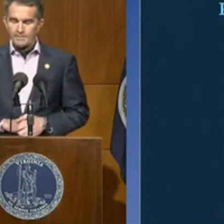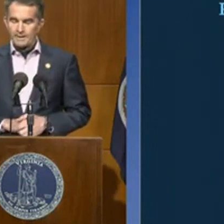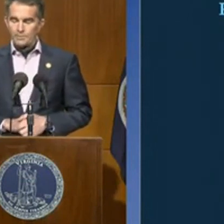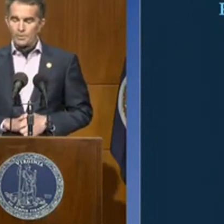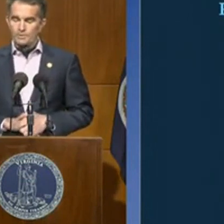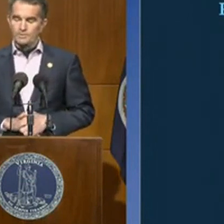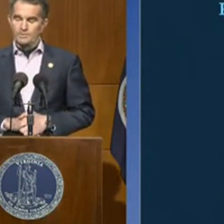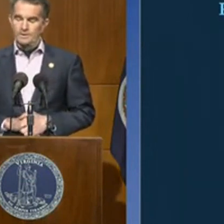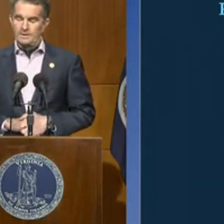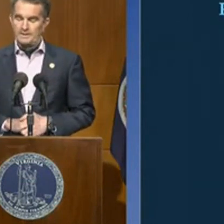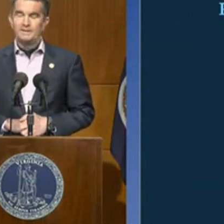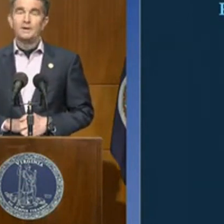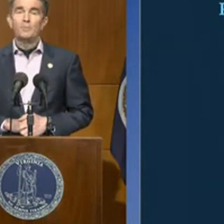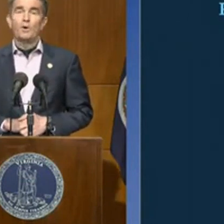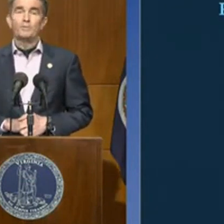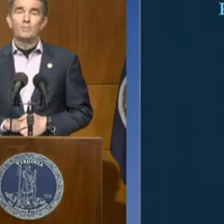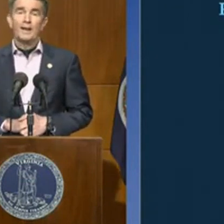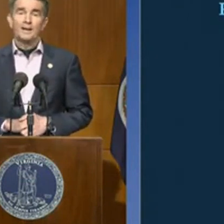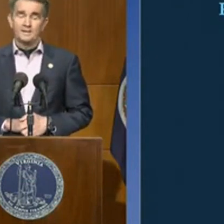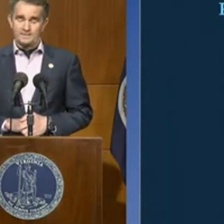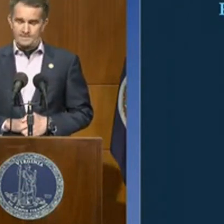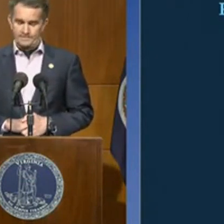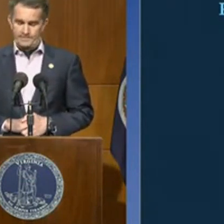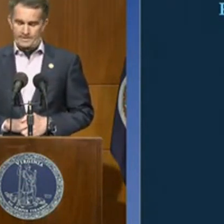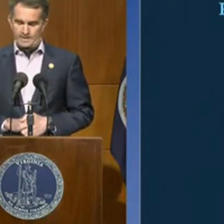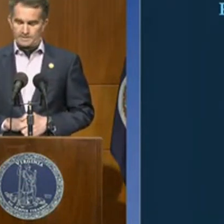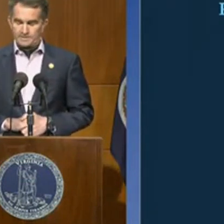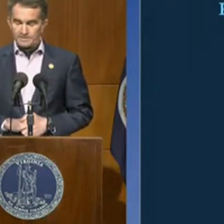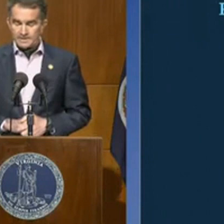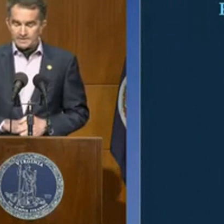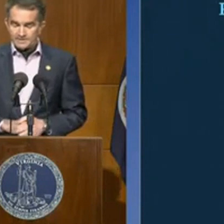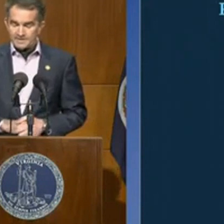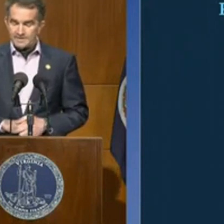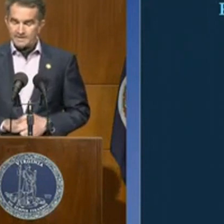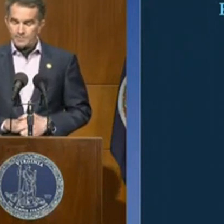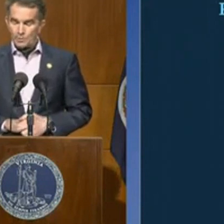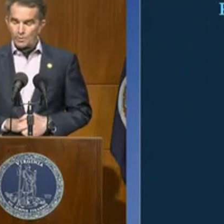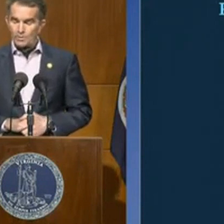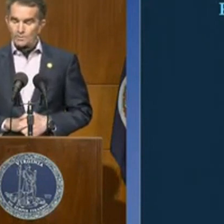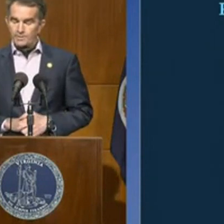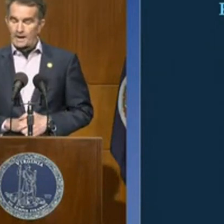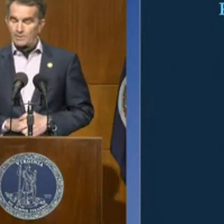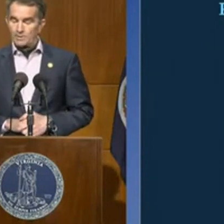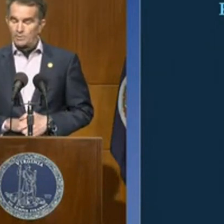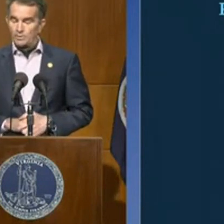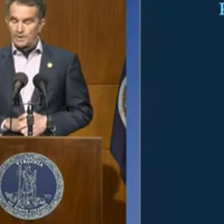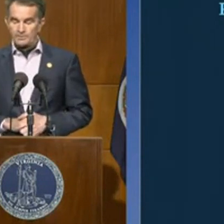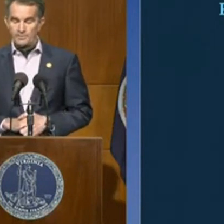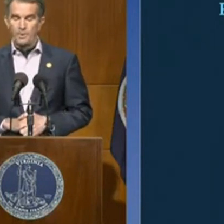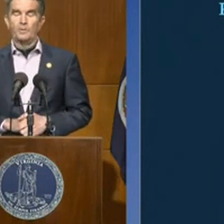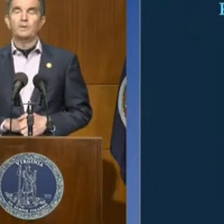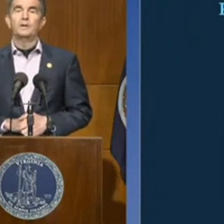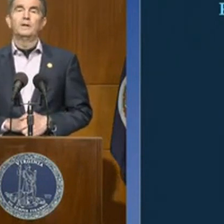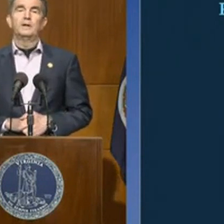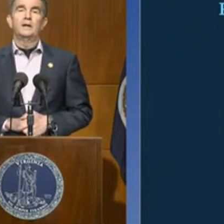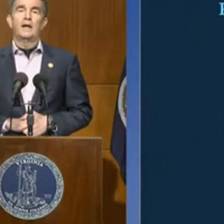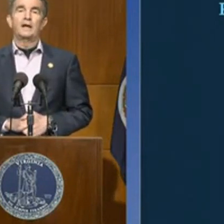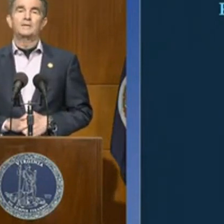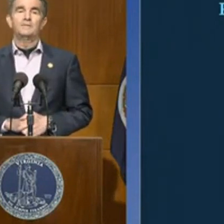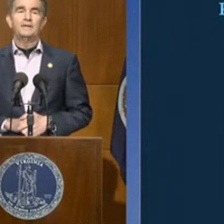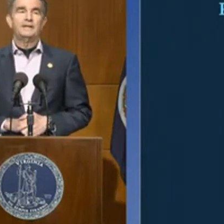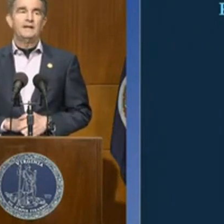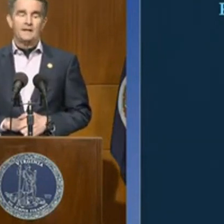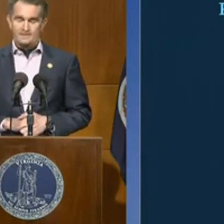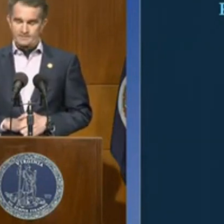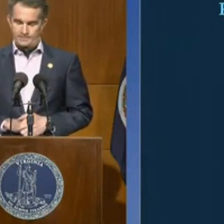spoken by many workers in the Delmarva plants. The CDC team will work with our local health department